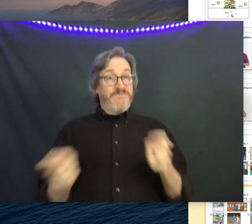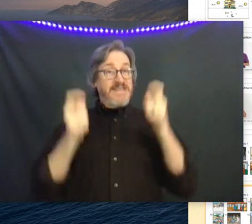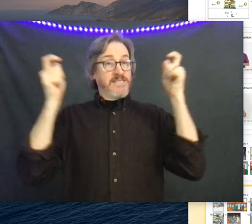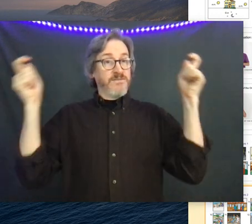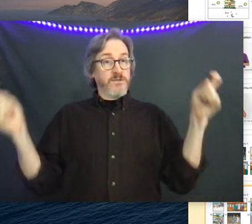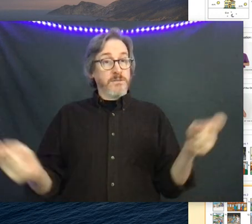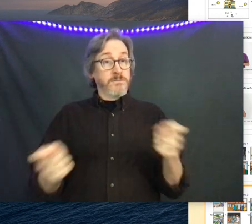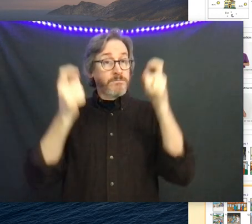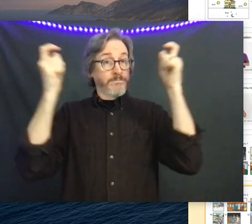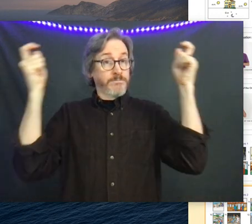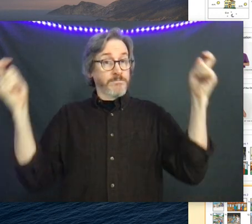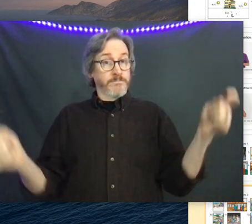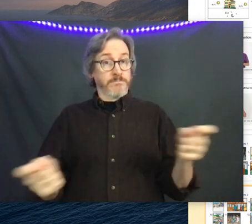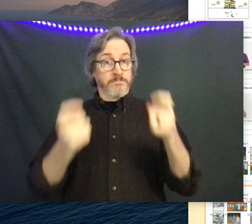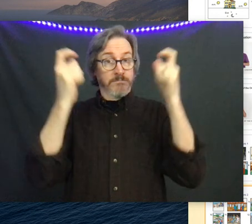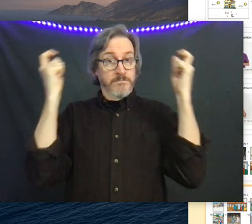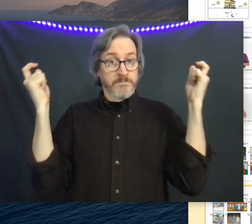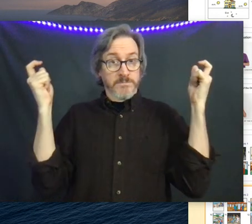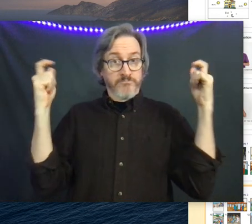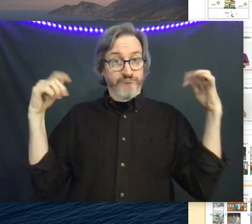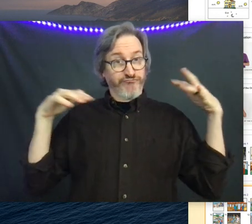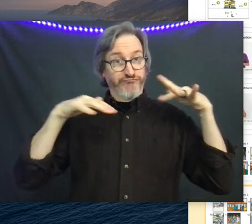A festival.